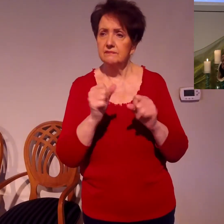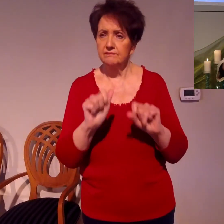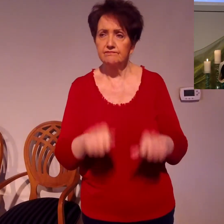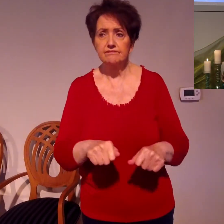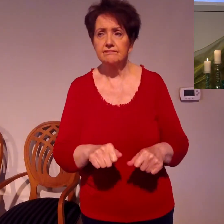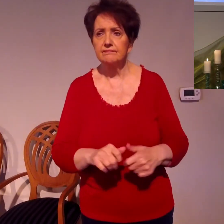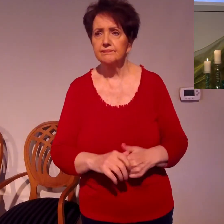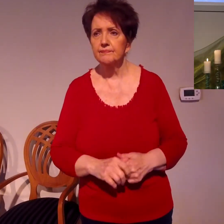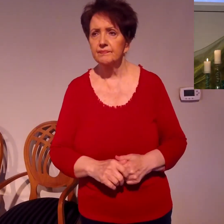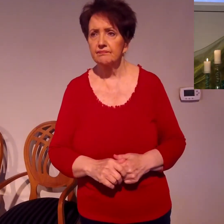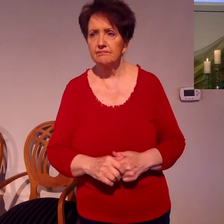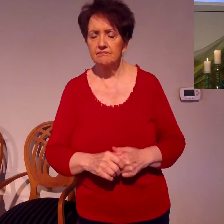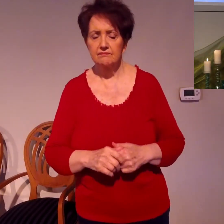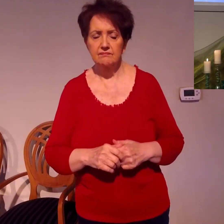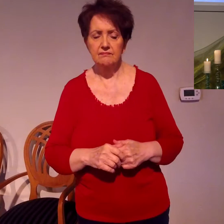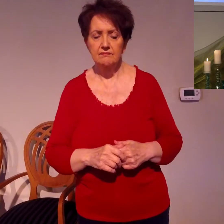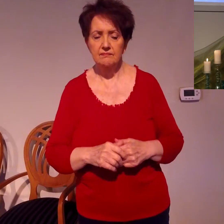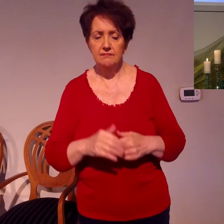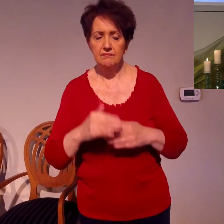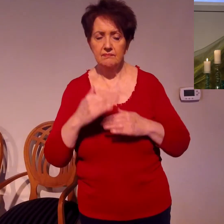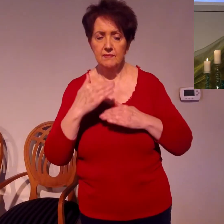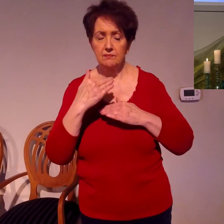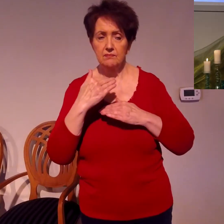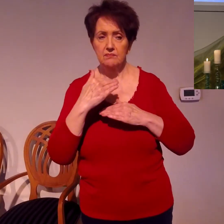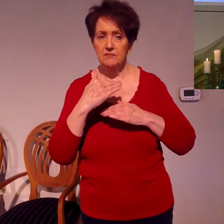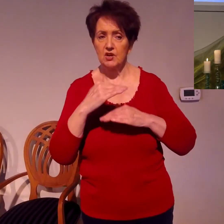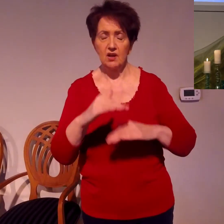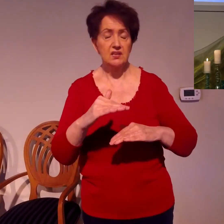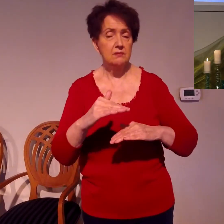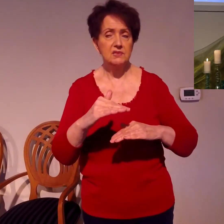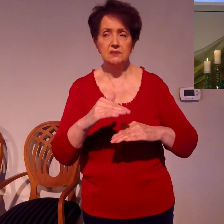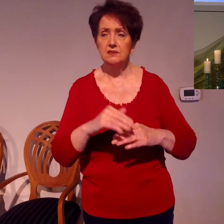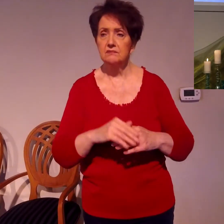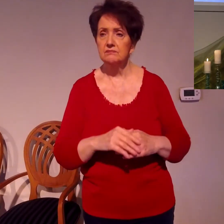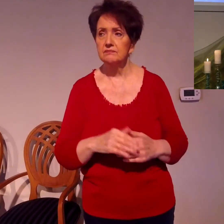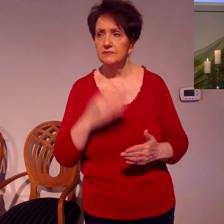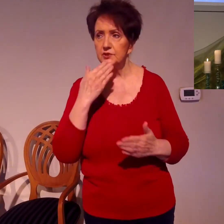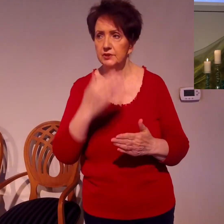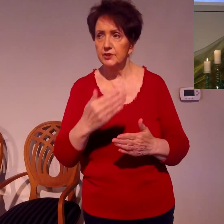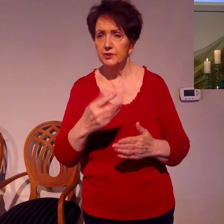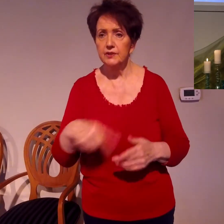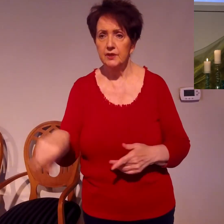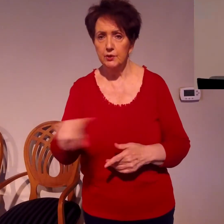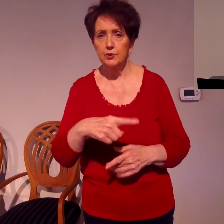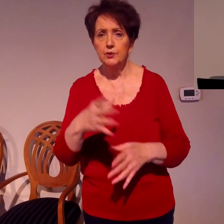they're not limited to the good that you can receive.